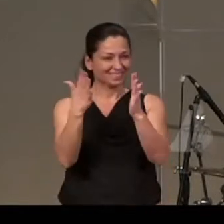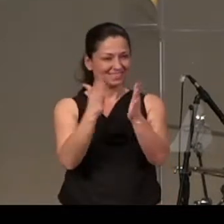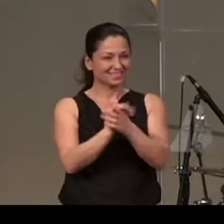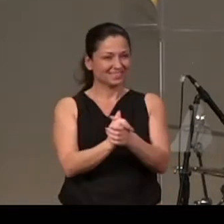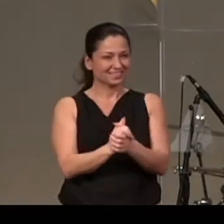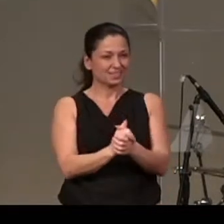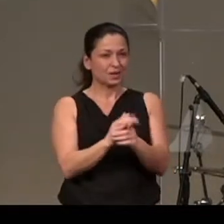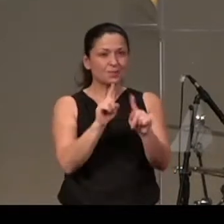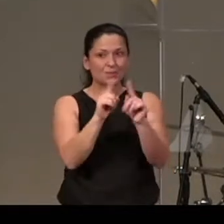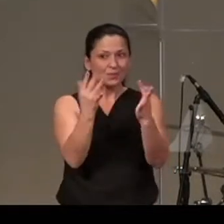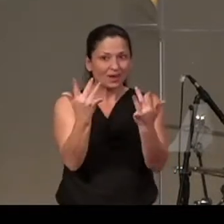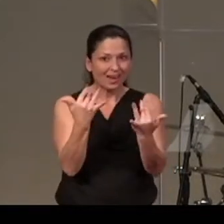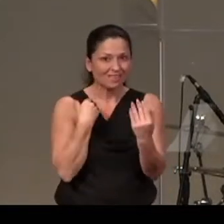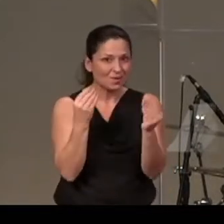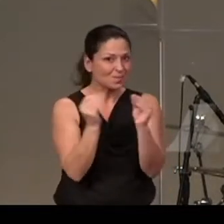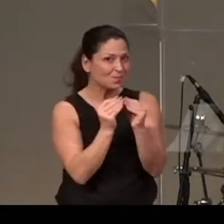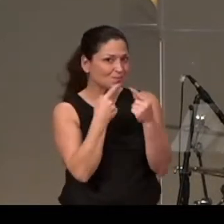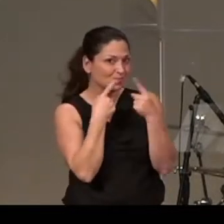But wait, there's more.